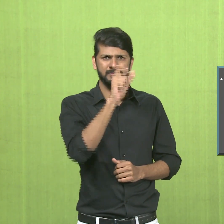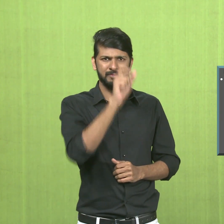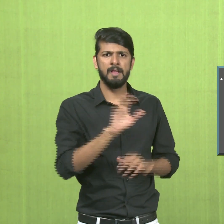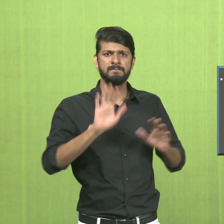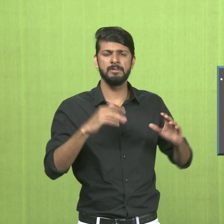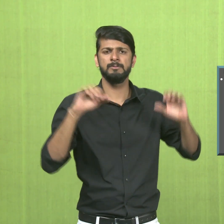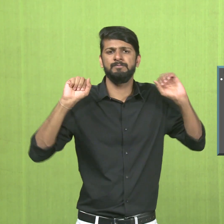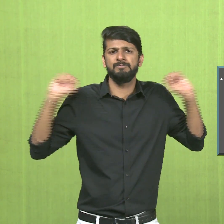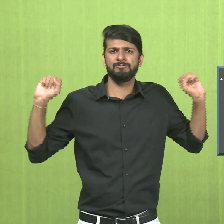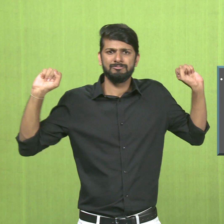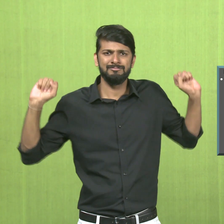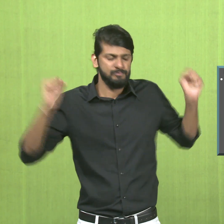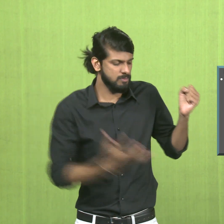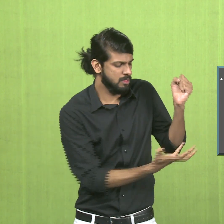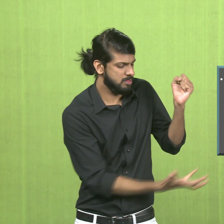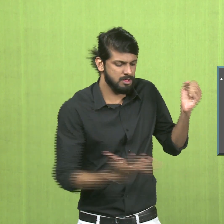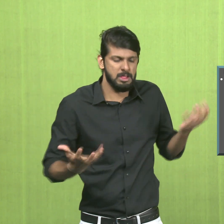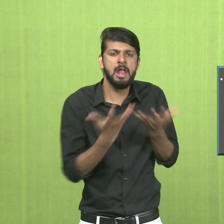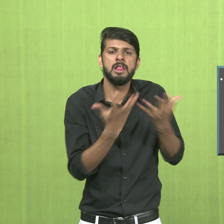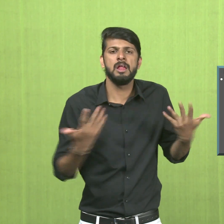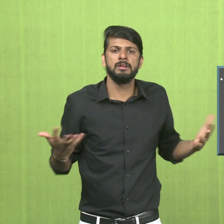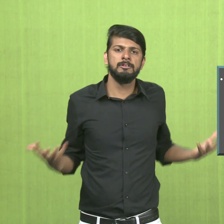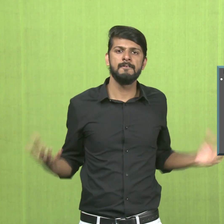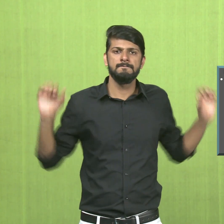a man with baskets hanging from a yoke,